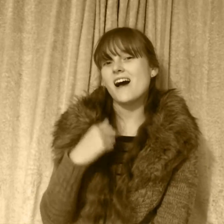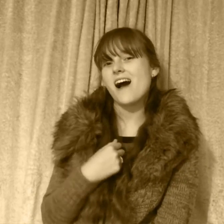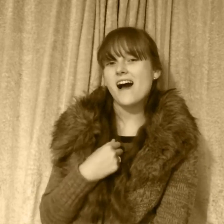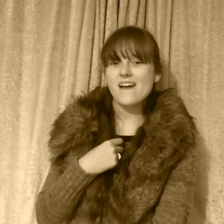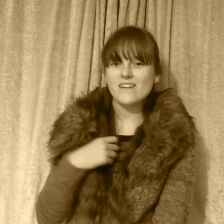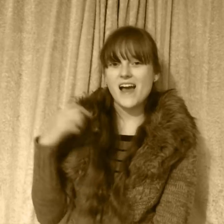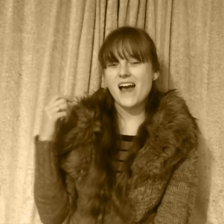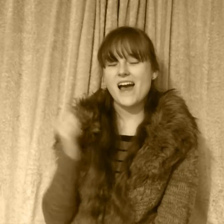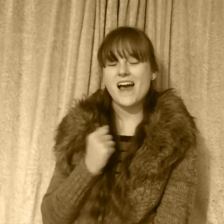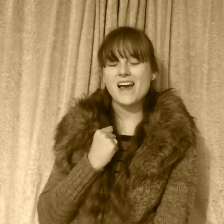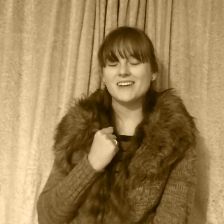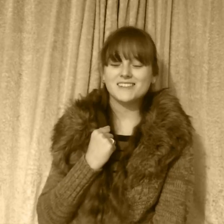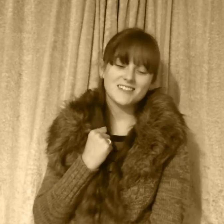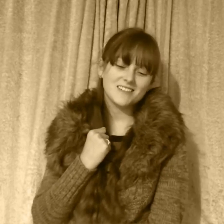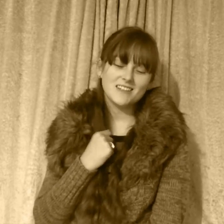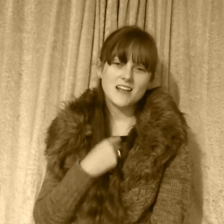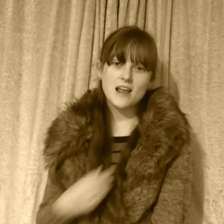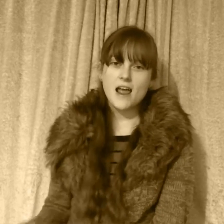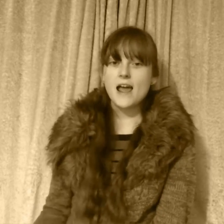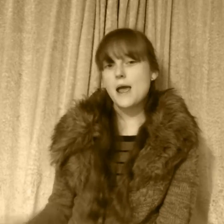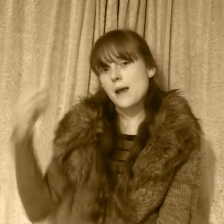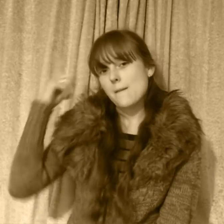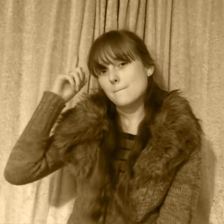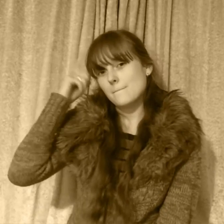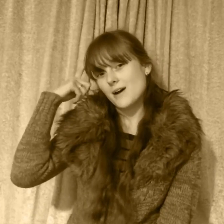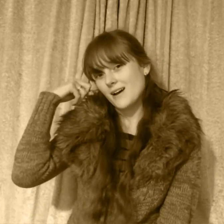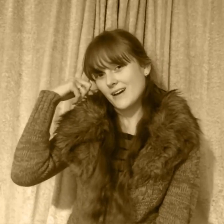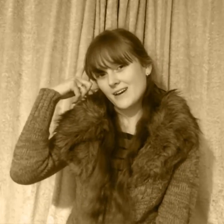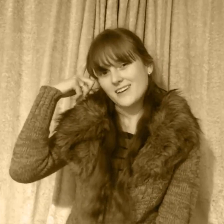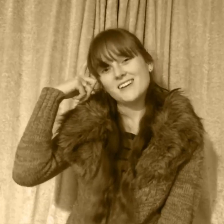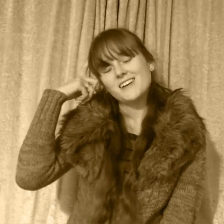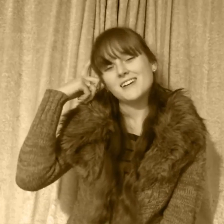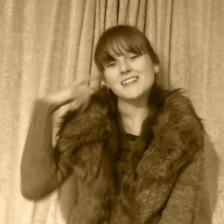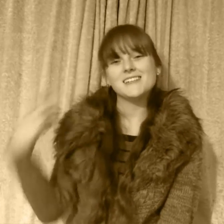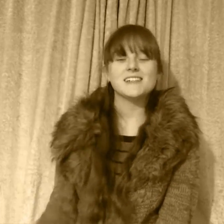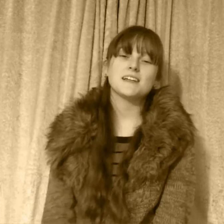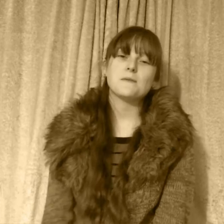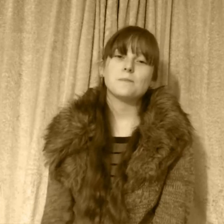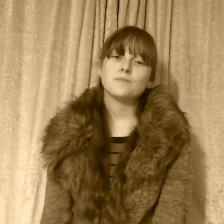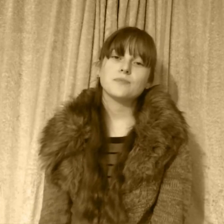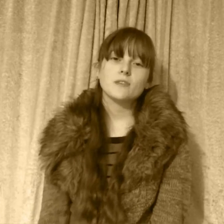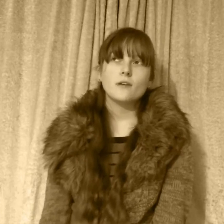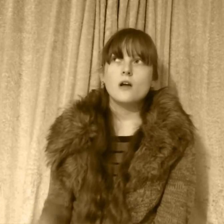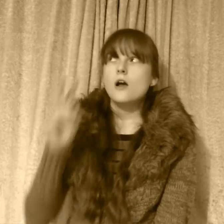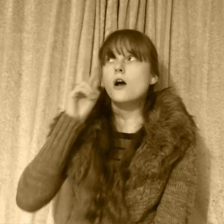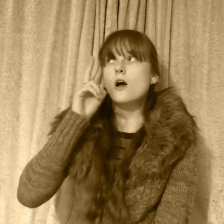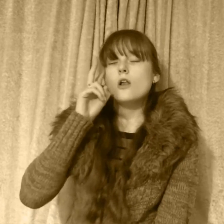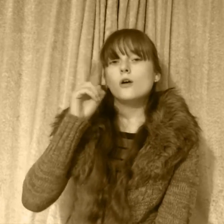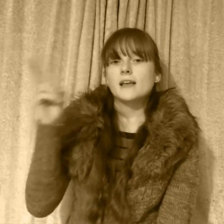I've had in mind Looking